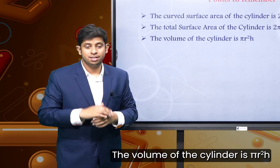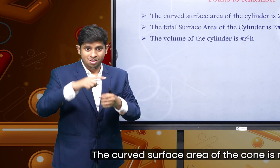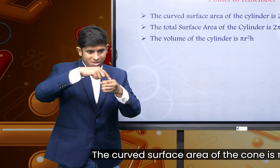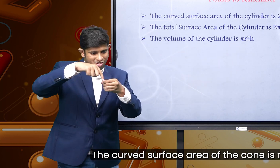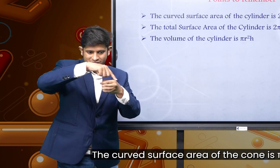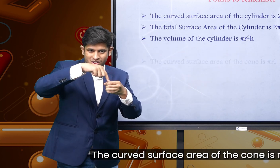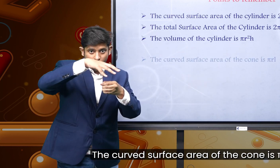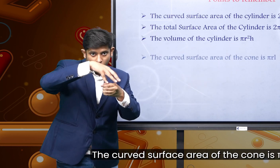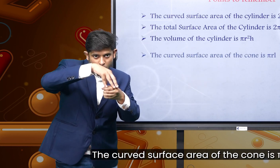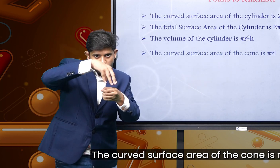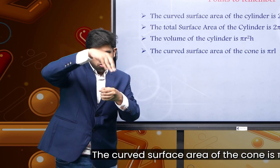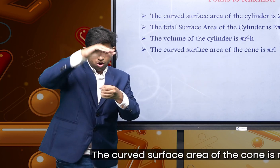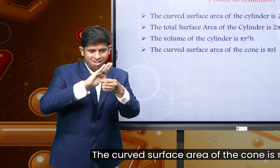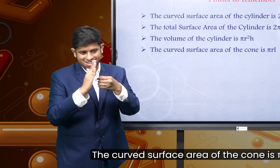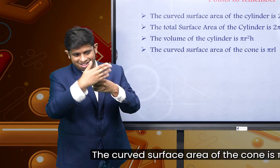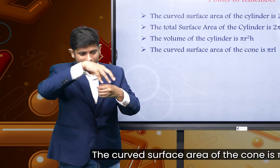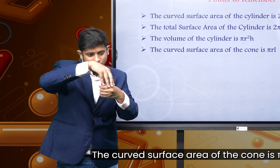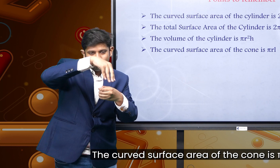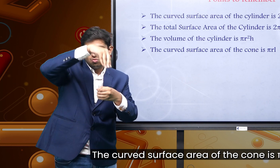The curved surface area of the cone is pi r l.